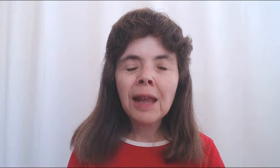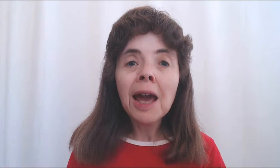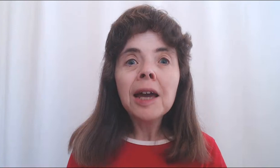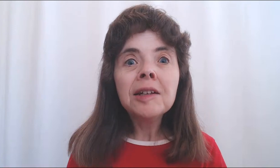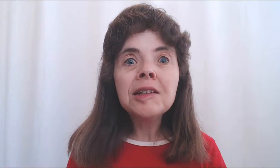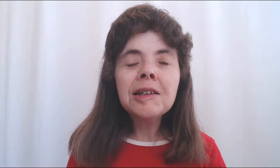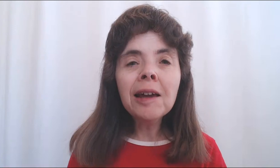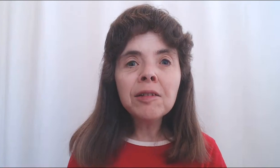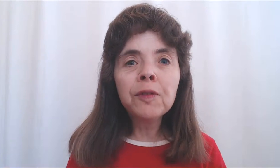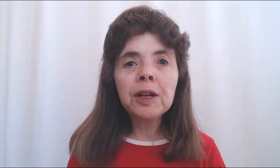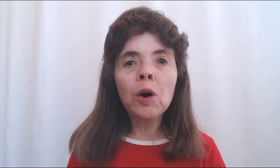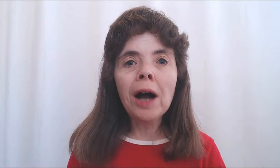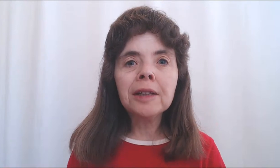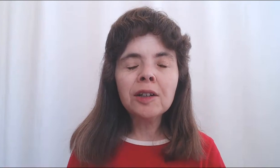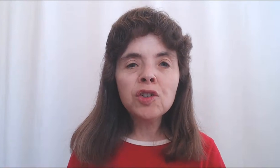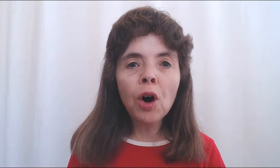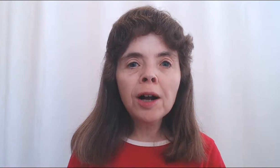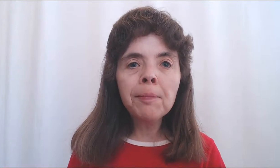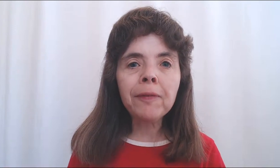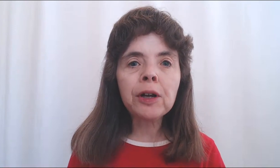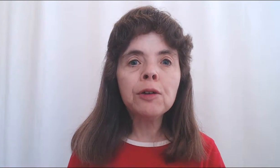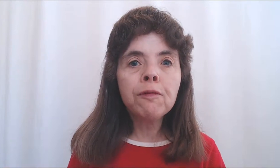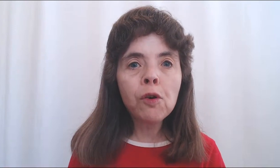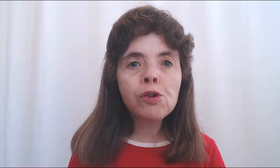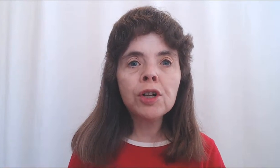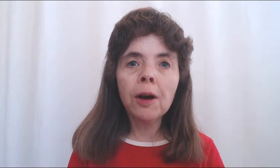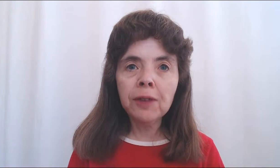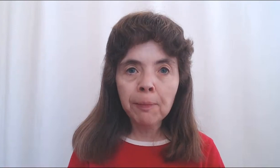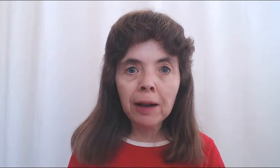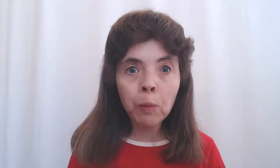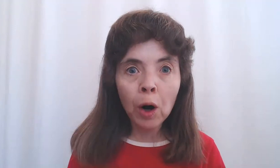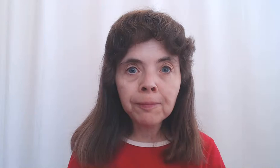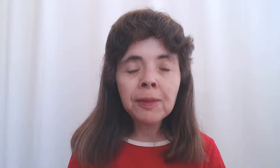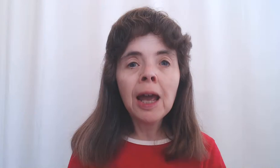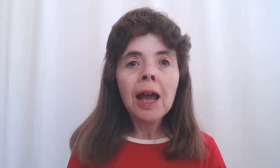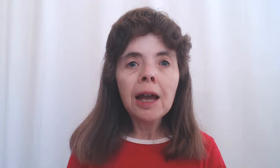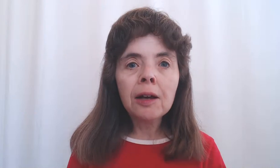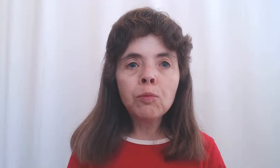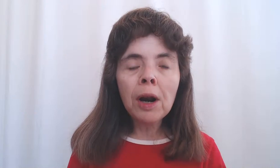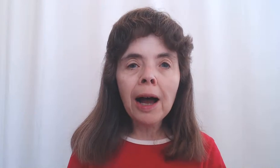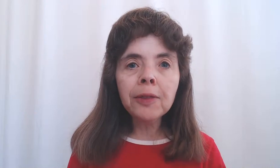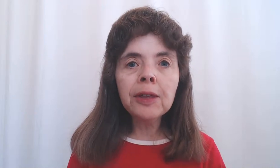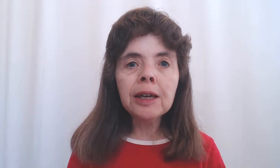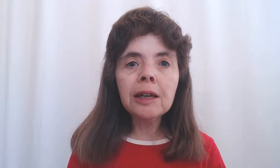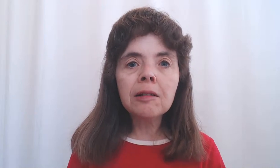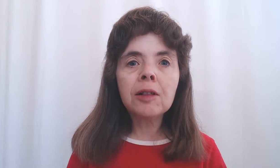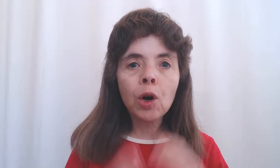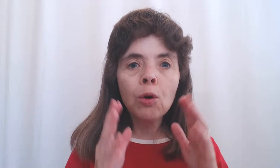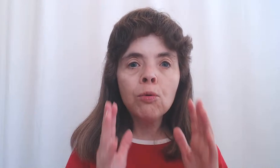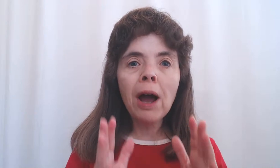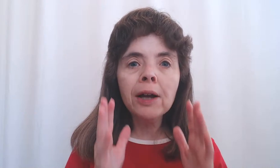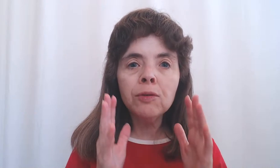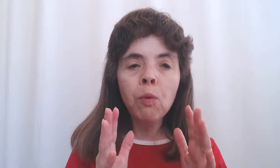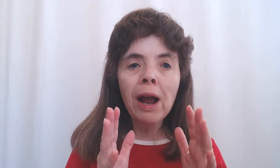In today's video, I'd like to talk about the conversion of the Apostle Paul and what I think is the correct way